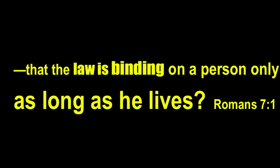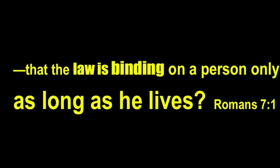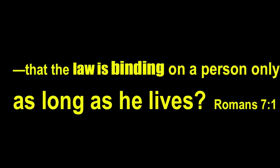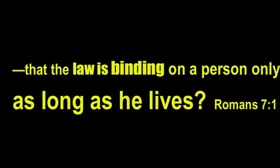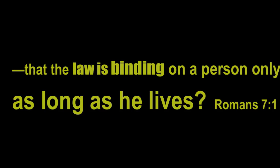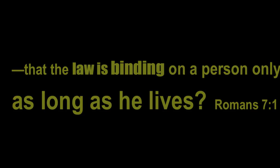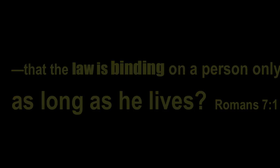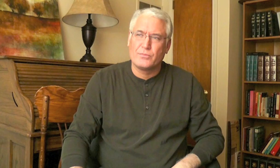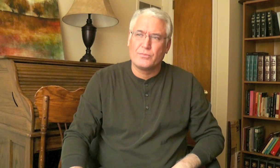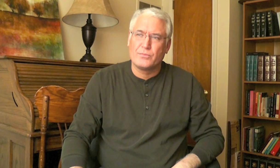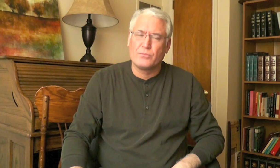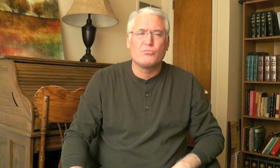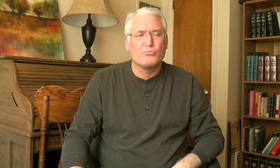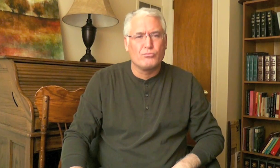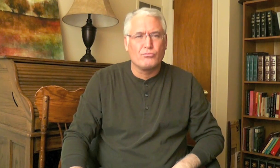as he lives?